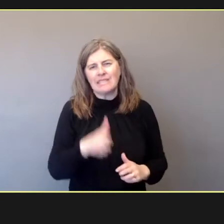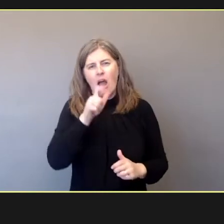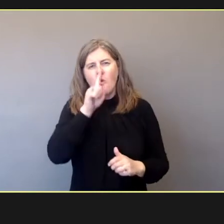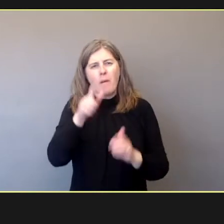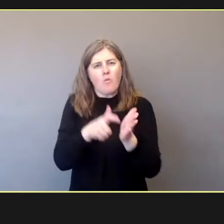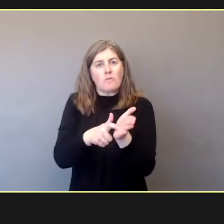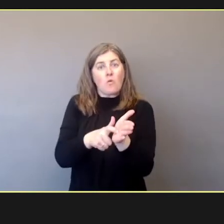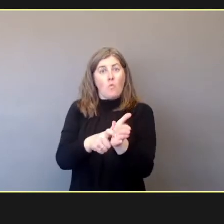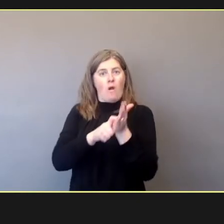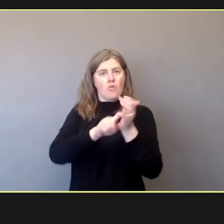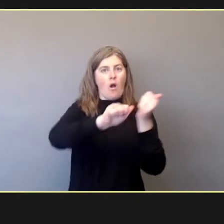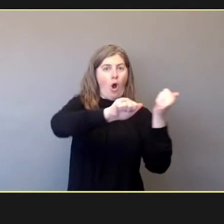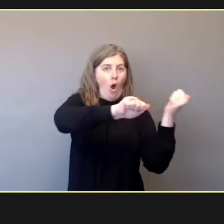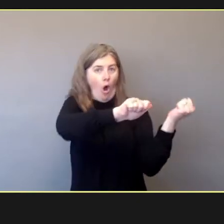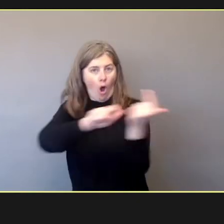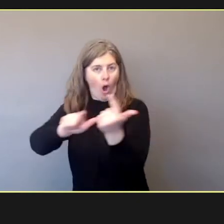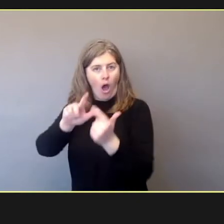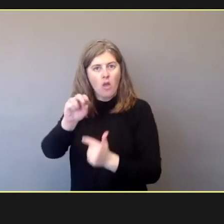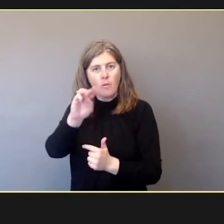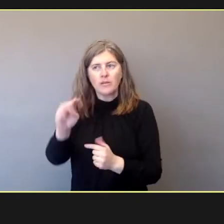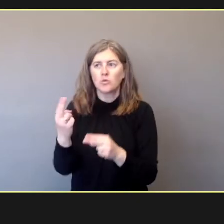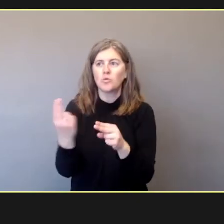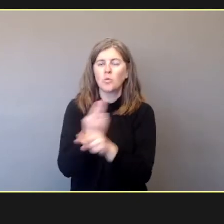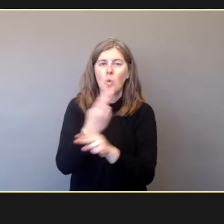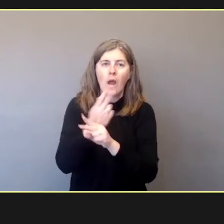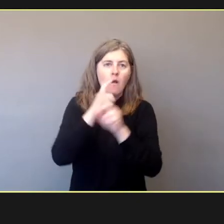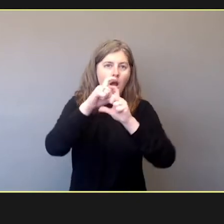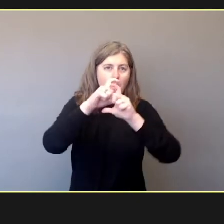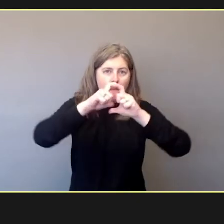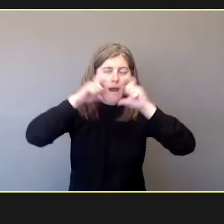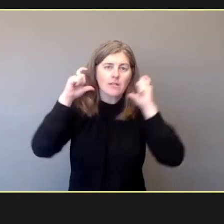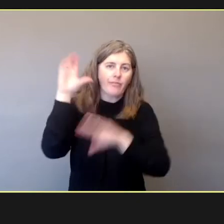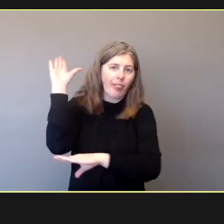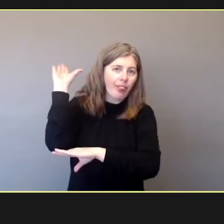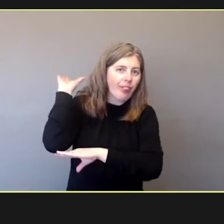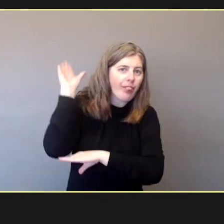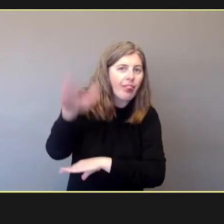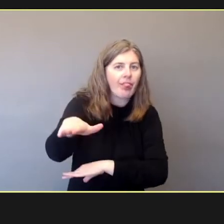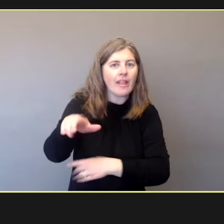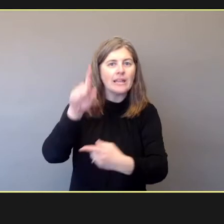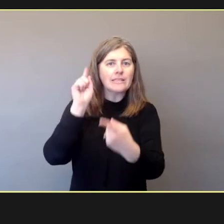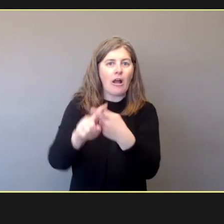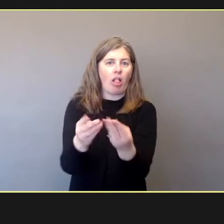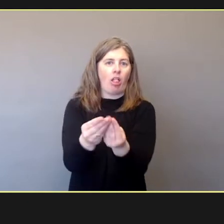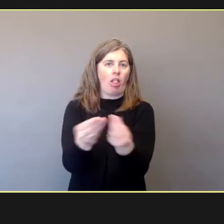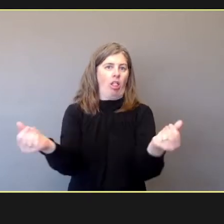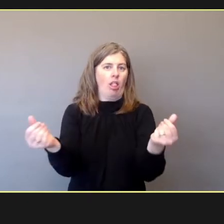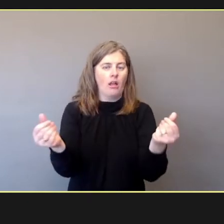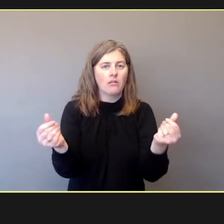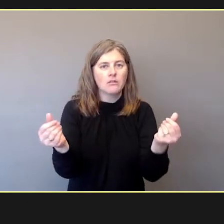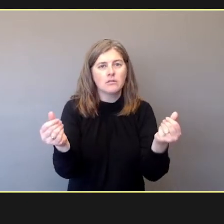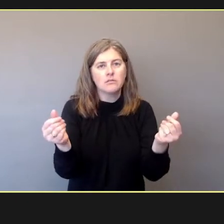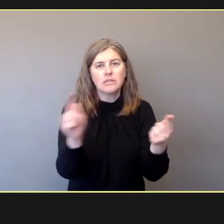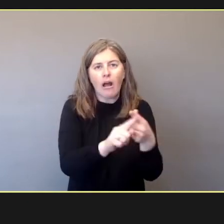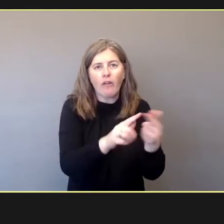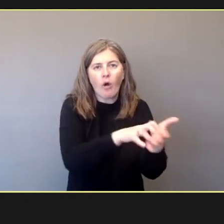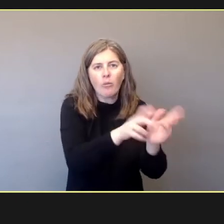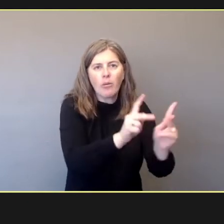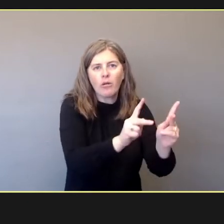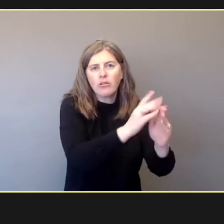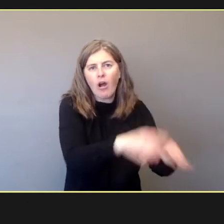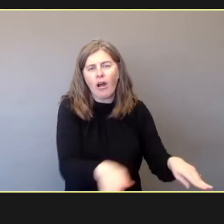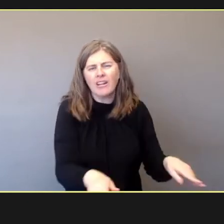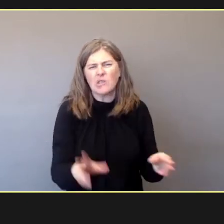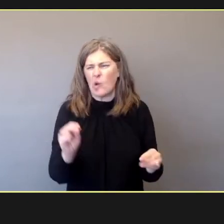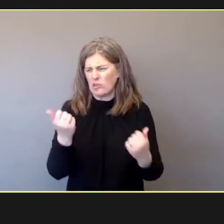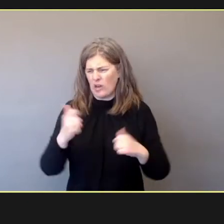requiring all New Mexicans to wear a mask until we don't have any more vulnerable people. It's about trying to time